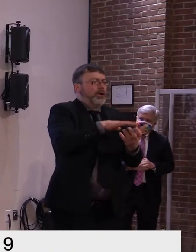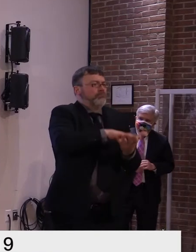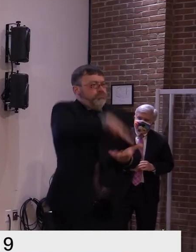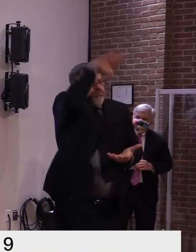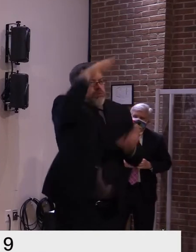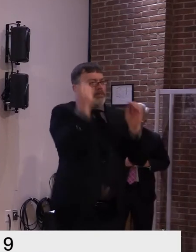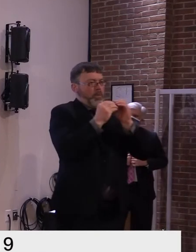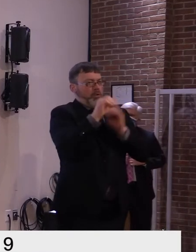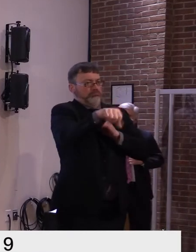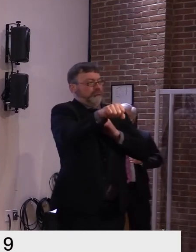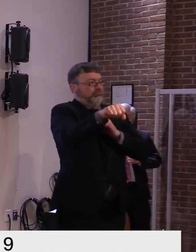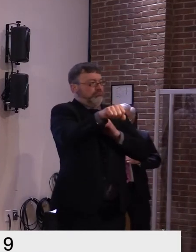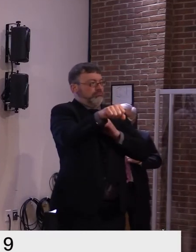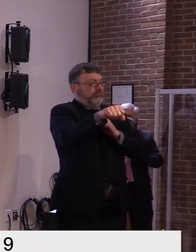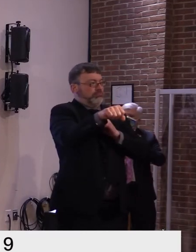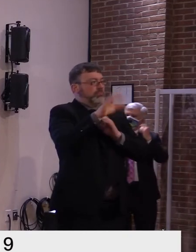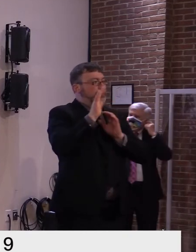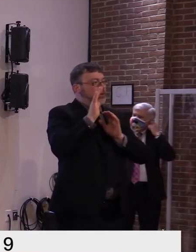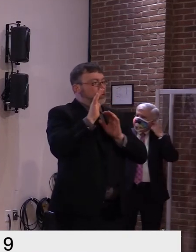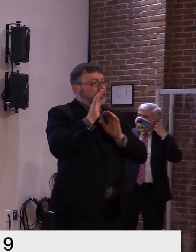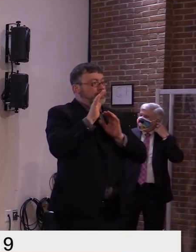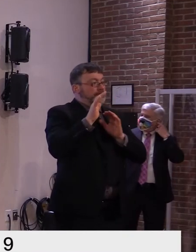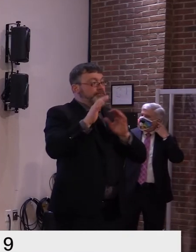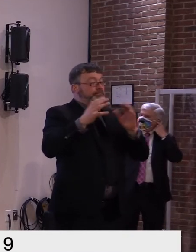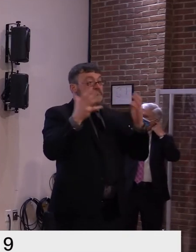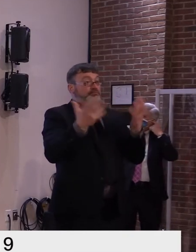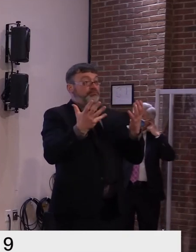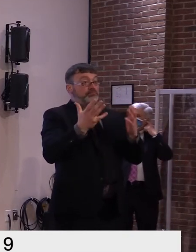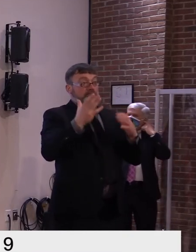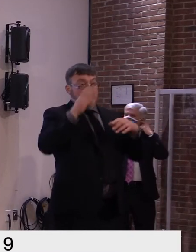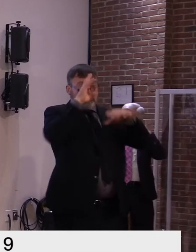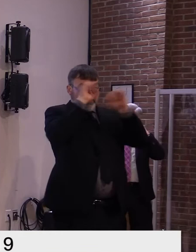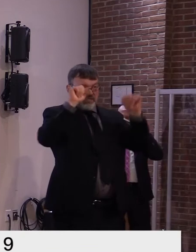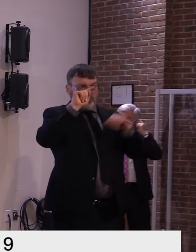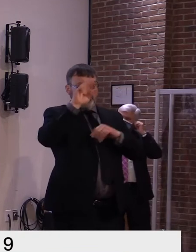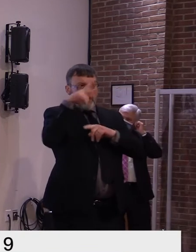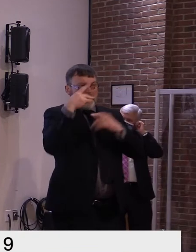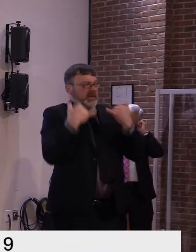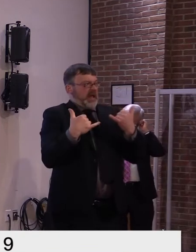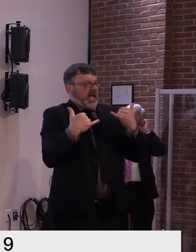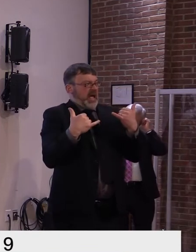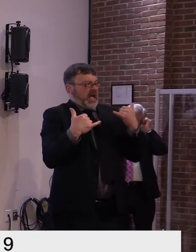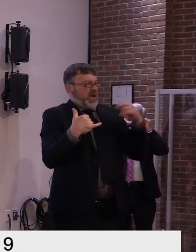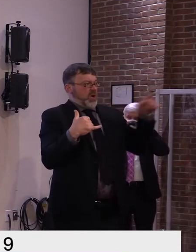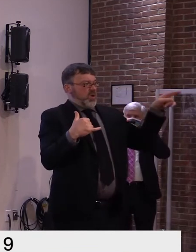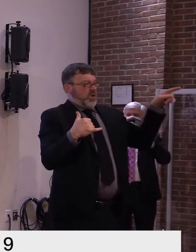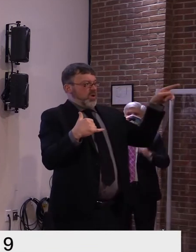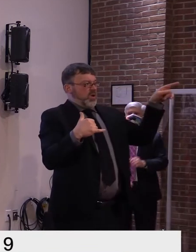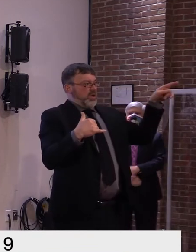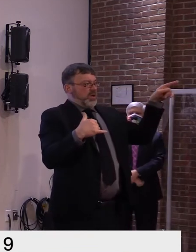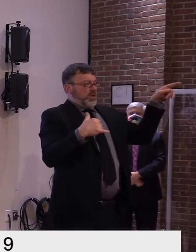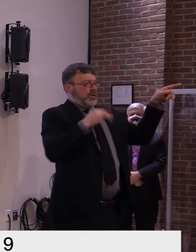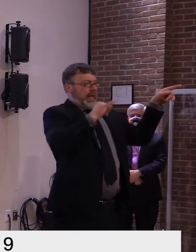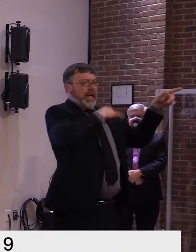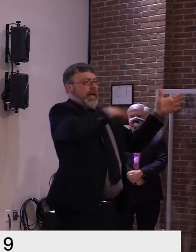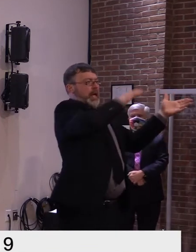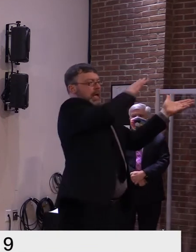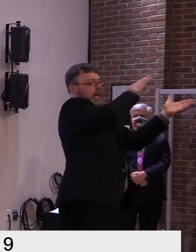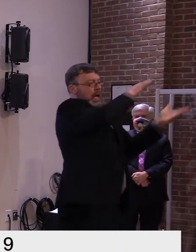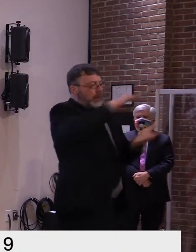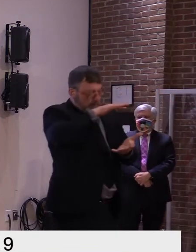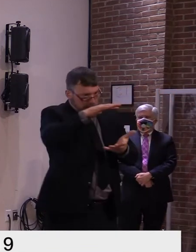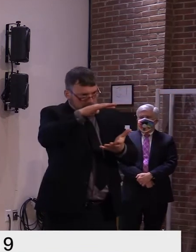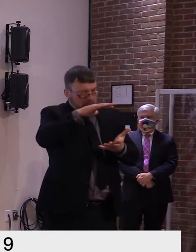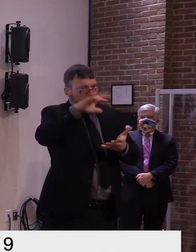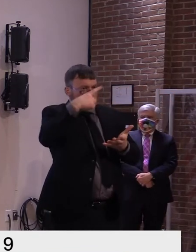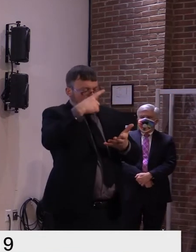current administration, the minute they send a dose to Vermont, they hold the dose in reserve so that in 3 weeks, if